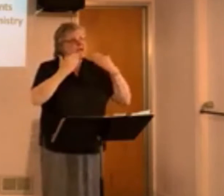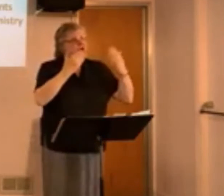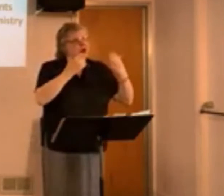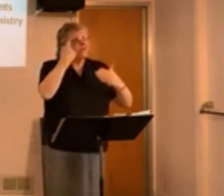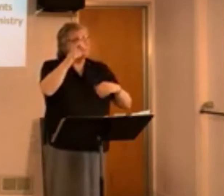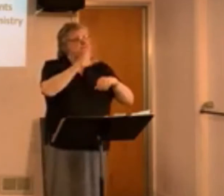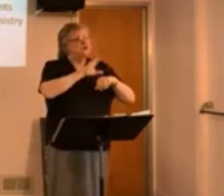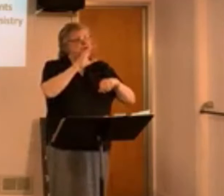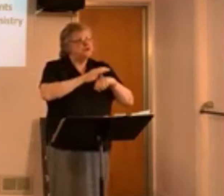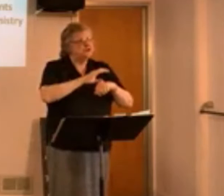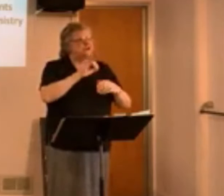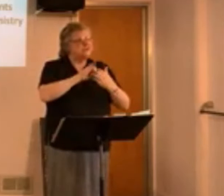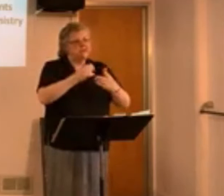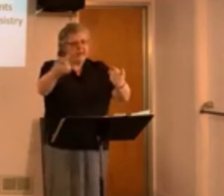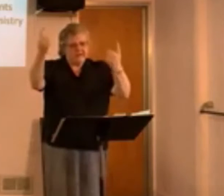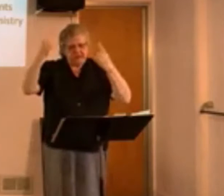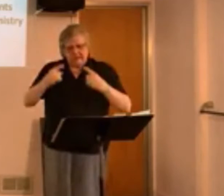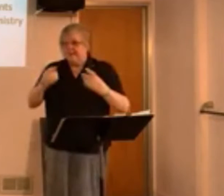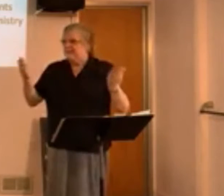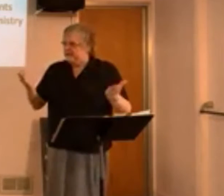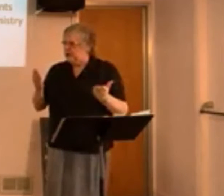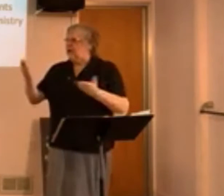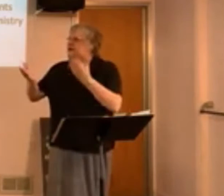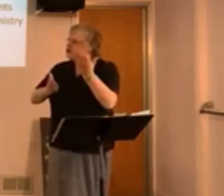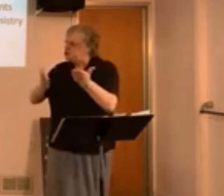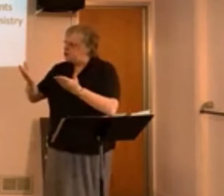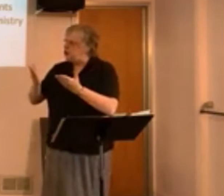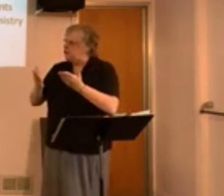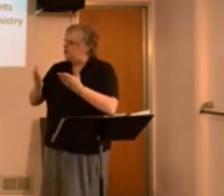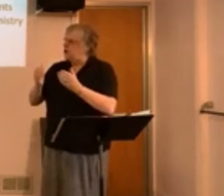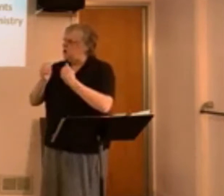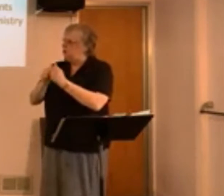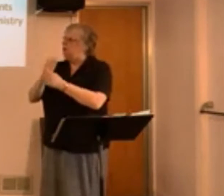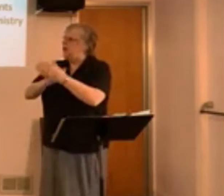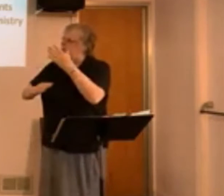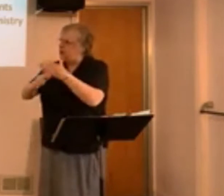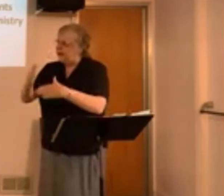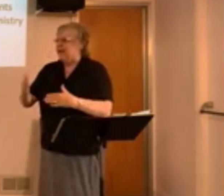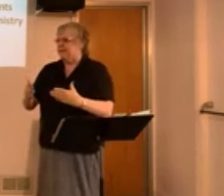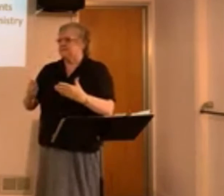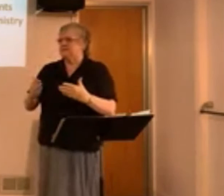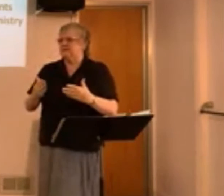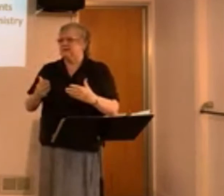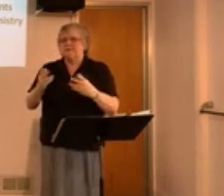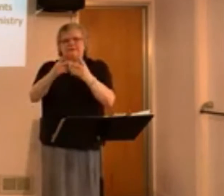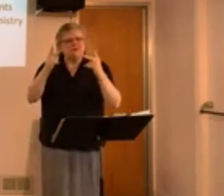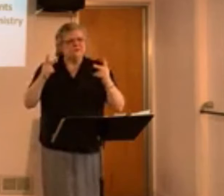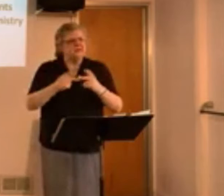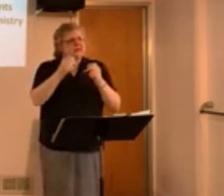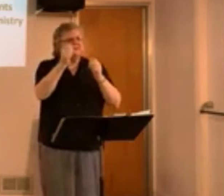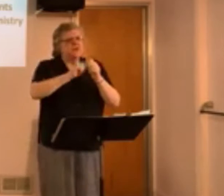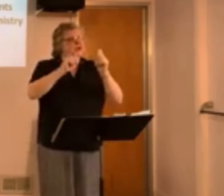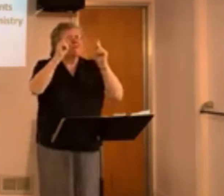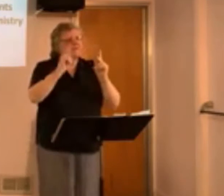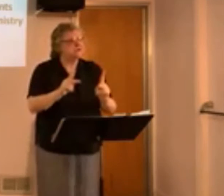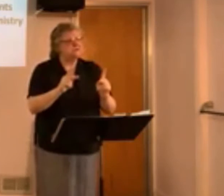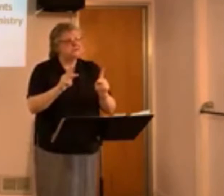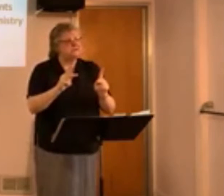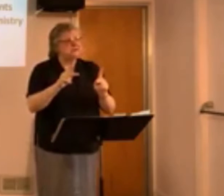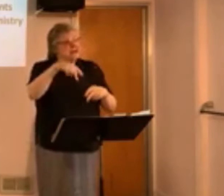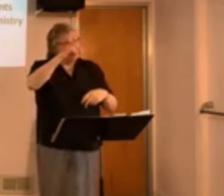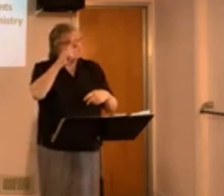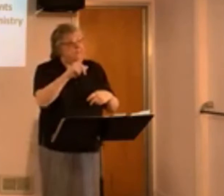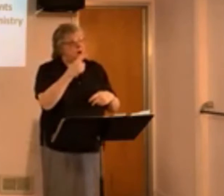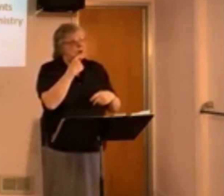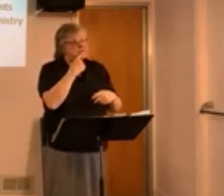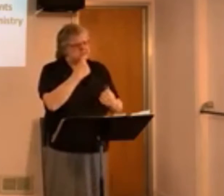them that opportunity and that blessing. There's a place and an opportunity for everyone. But secondly, Paul would say the support